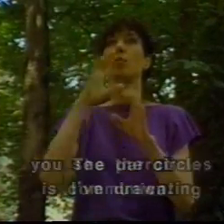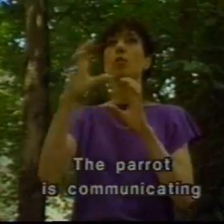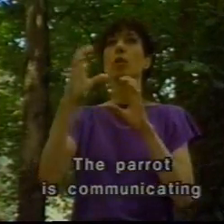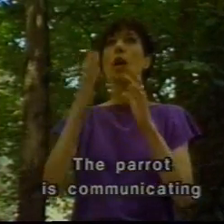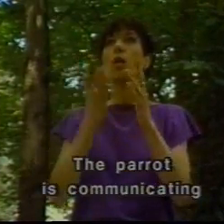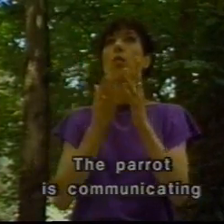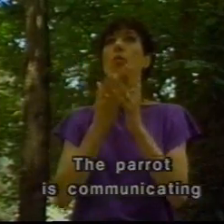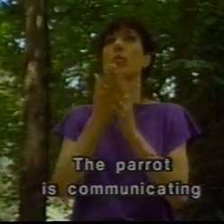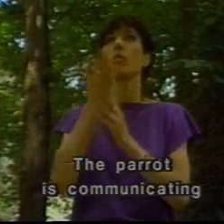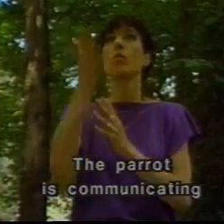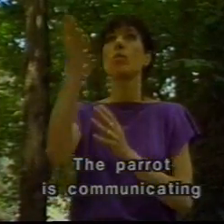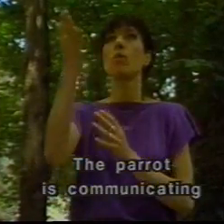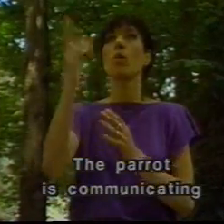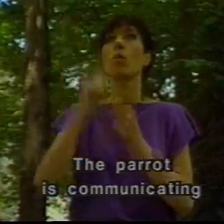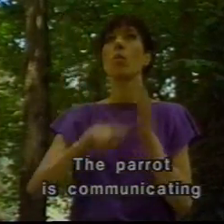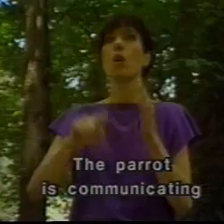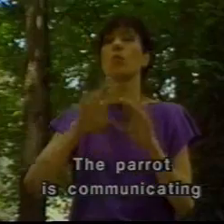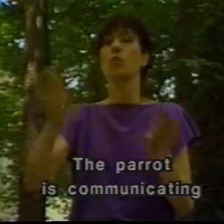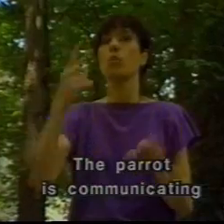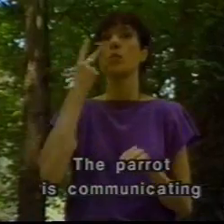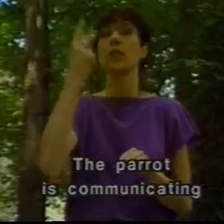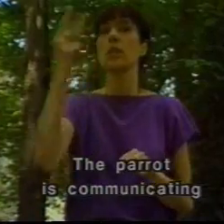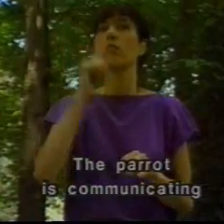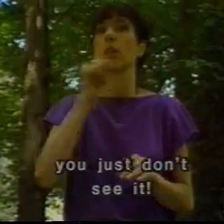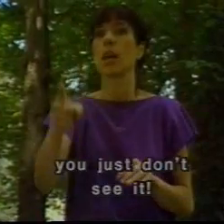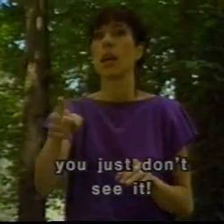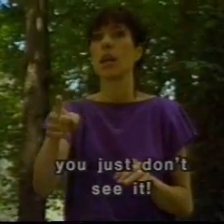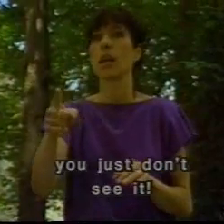The parrot is communicating. You just don't see it.